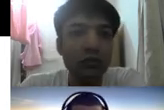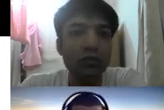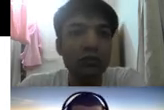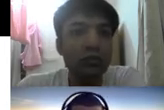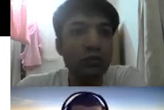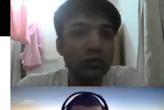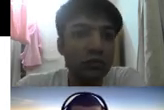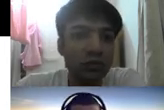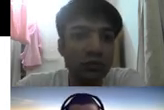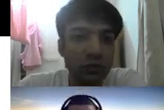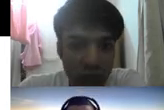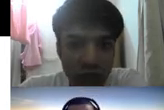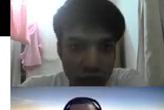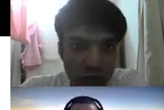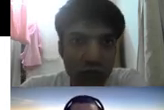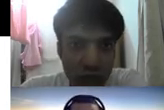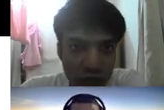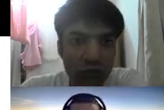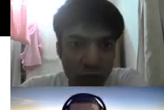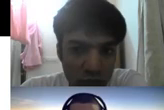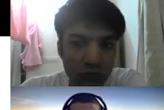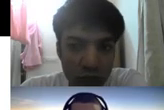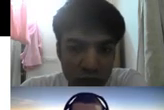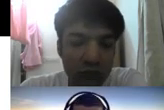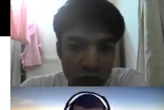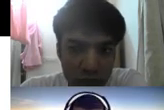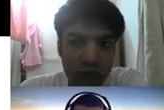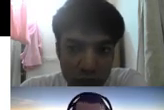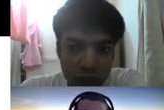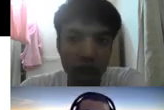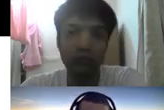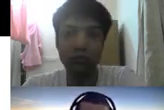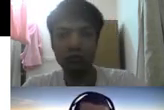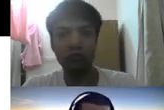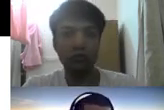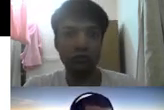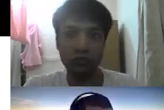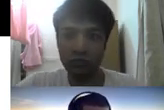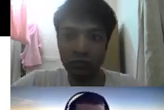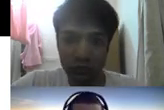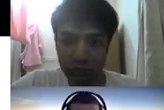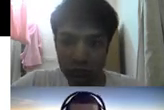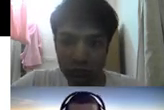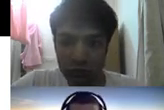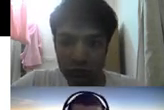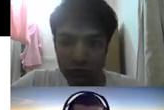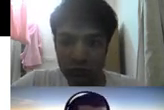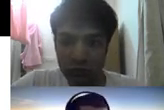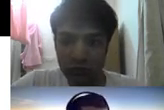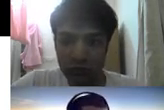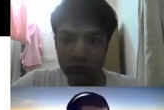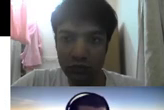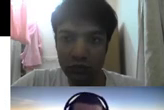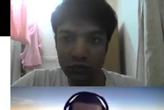And yeah, I want to like conclude with like a positive statement of saying that video conferencing